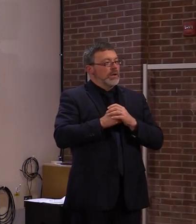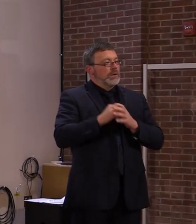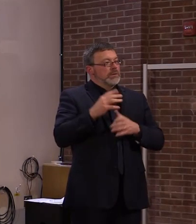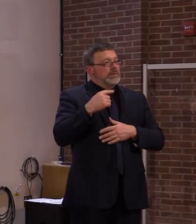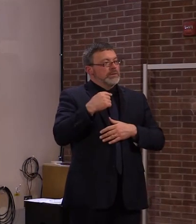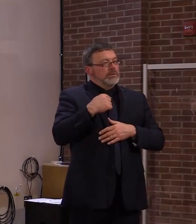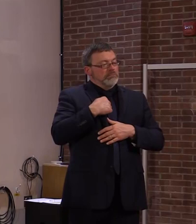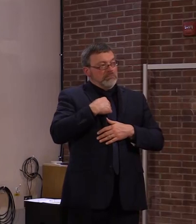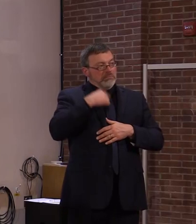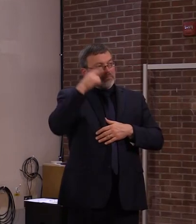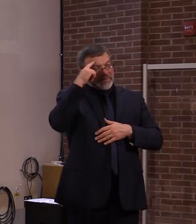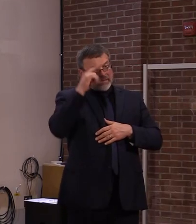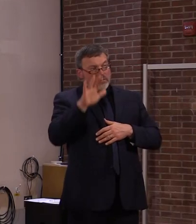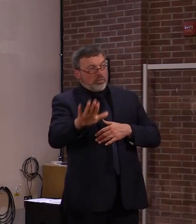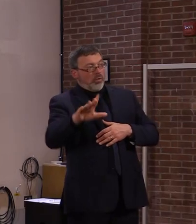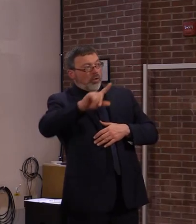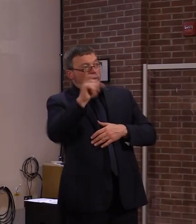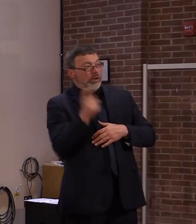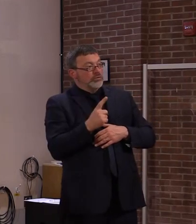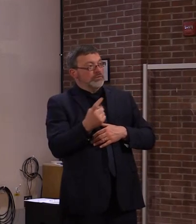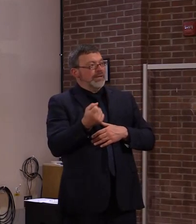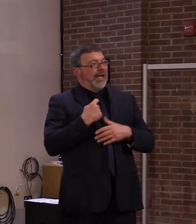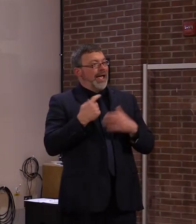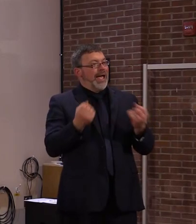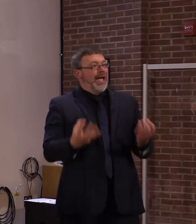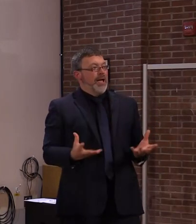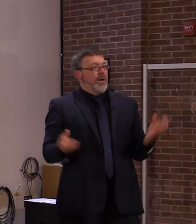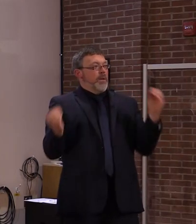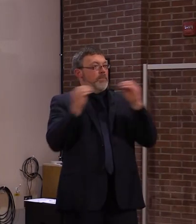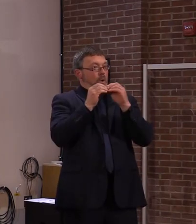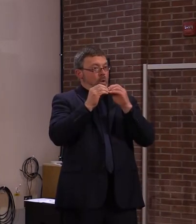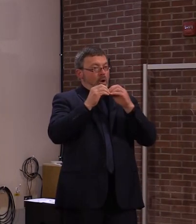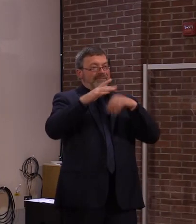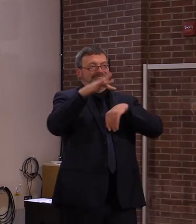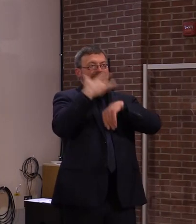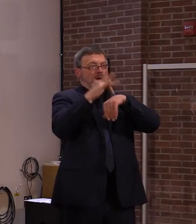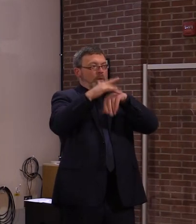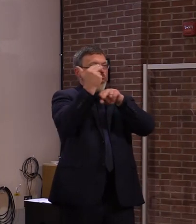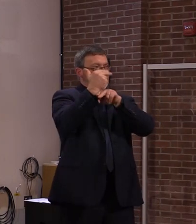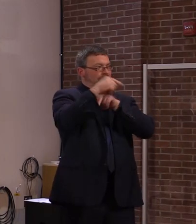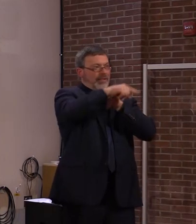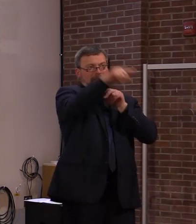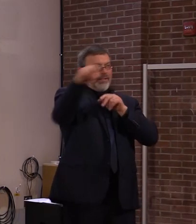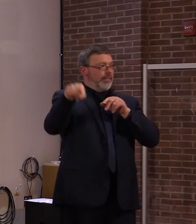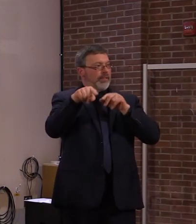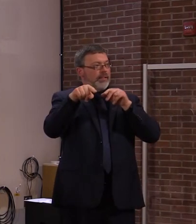is how many more hotel rooms we have available than what we're occupying right now?